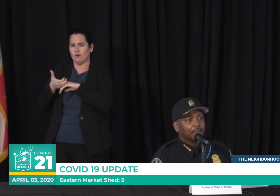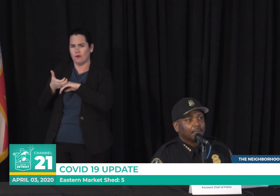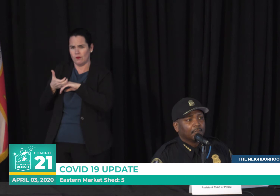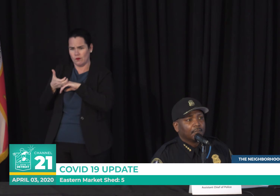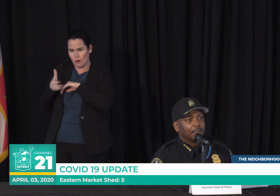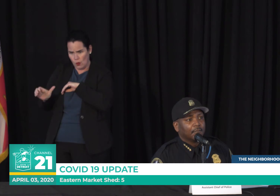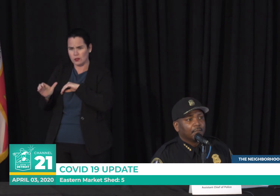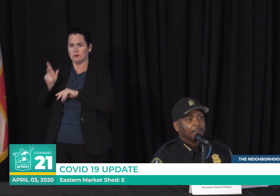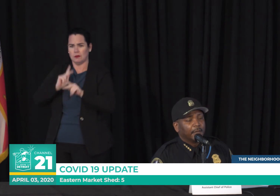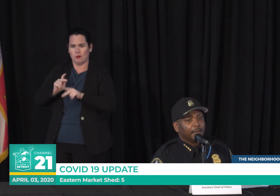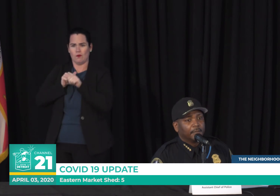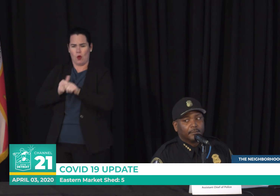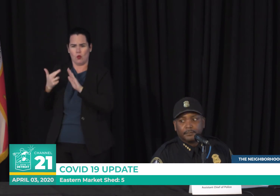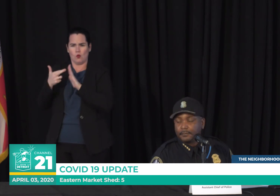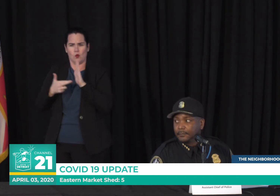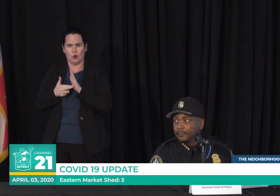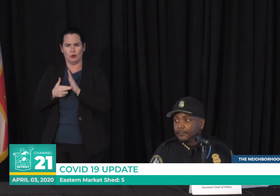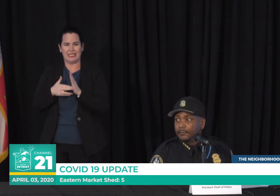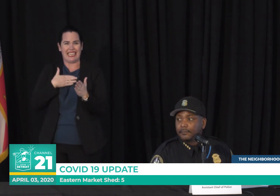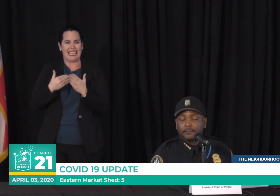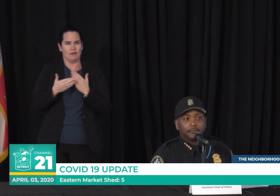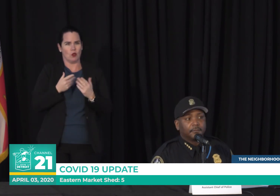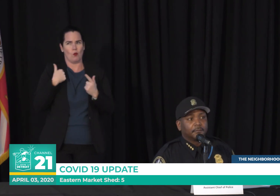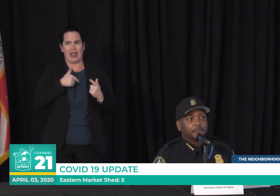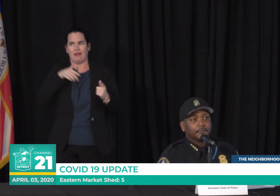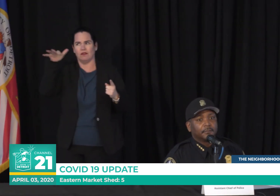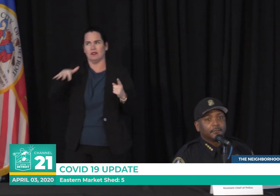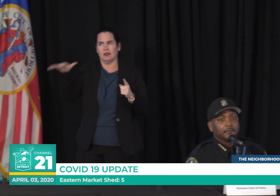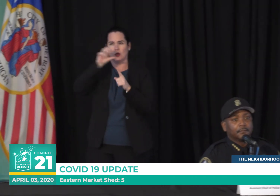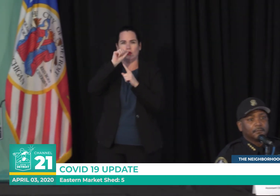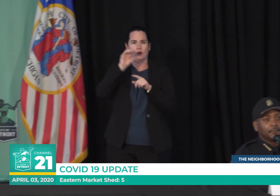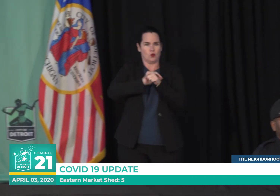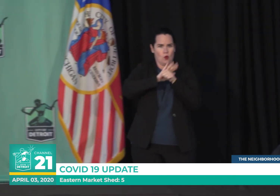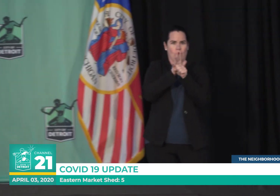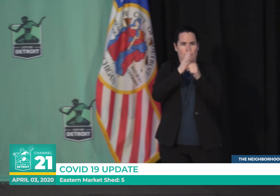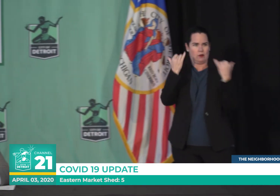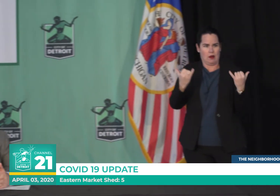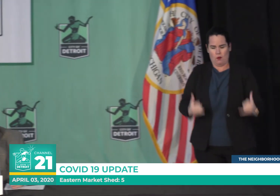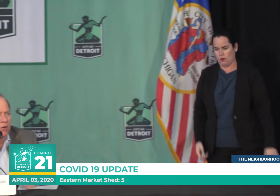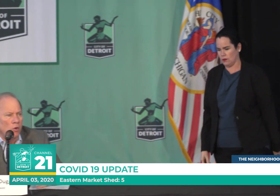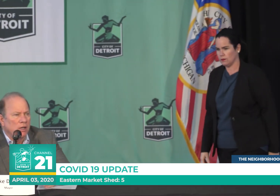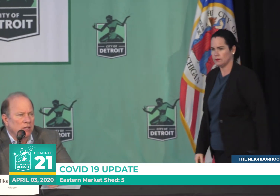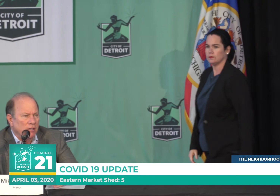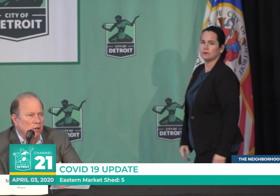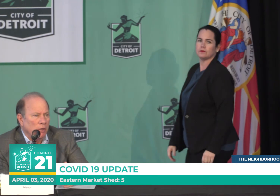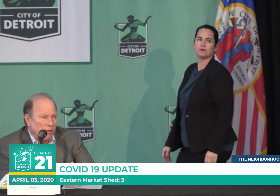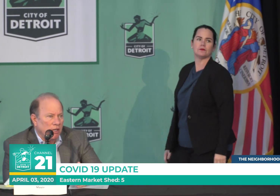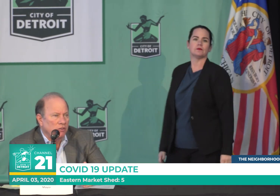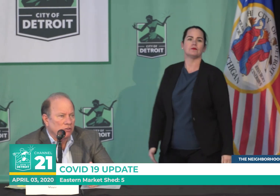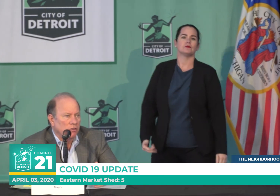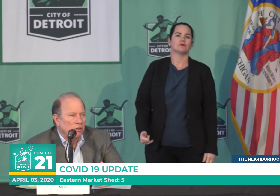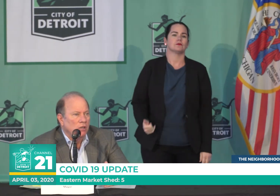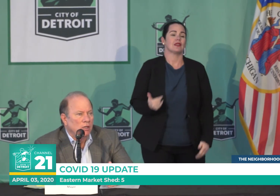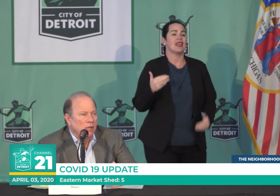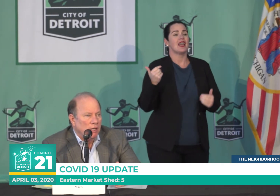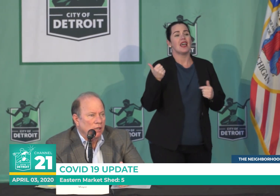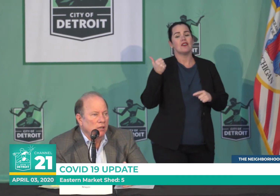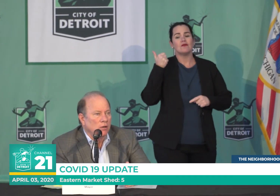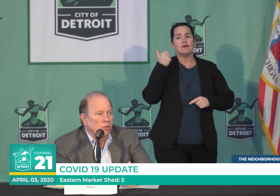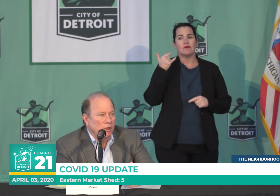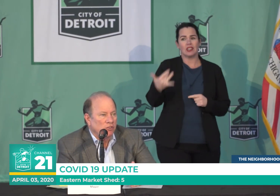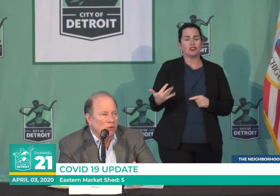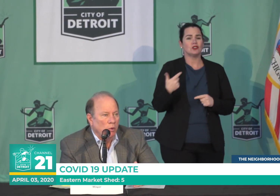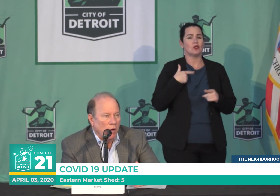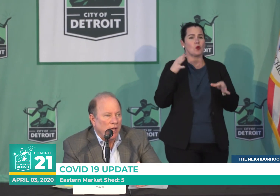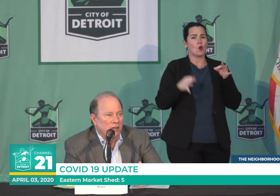with the reality? The courts are going to open someday. So we are going to deal with this